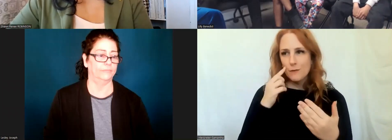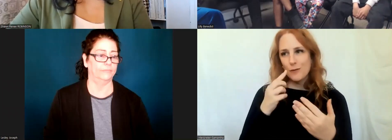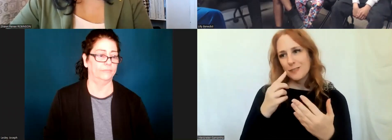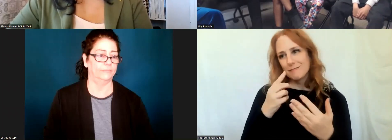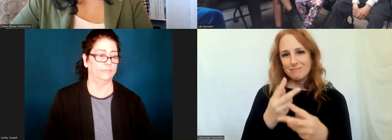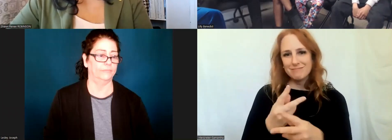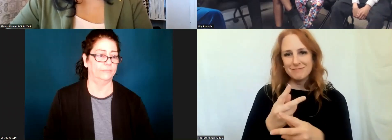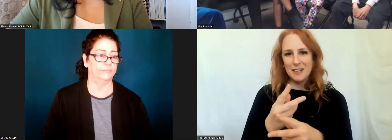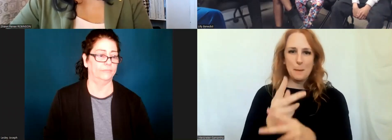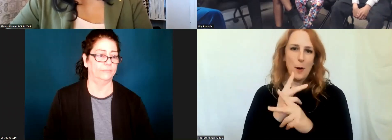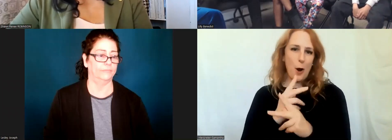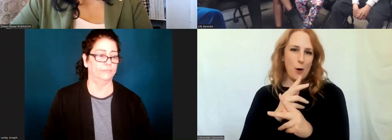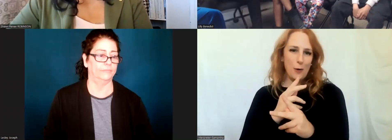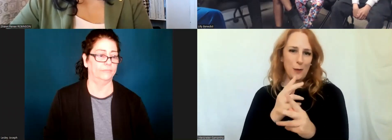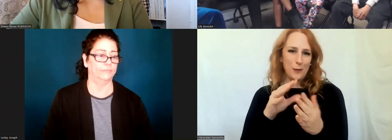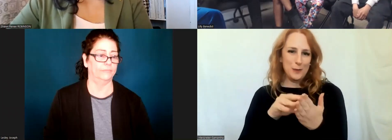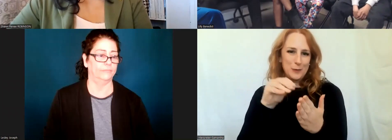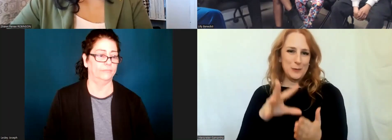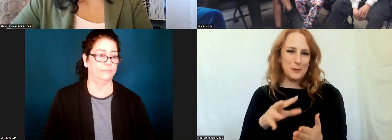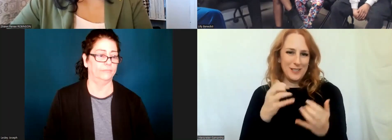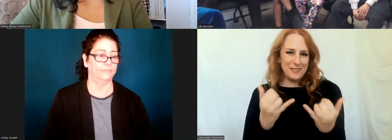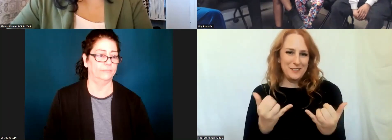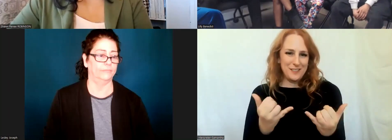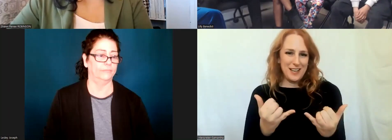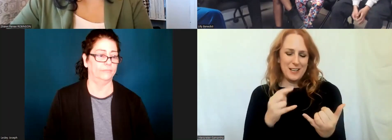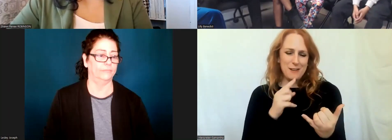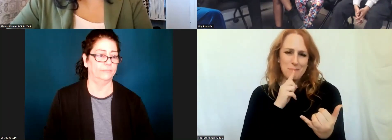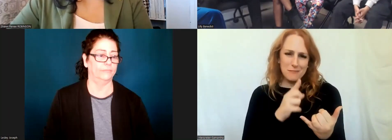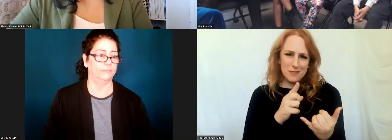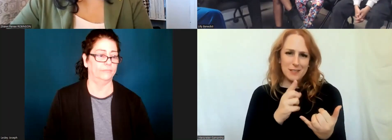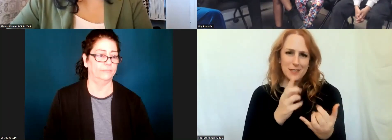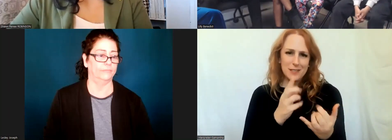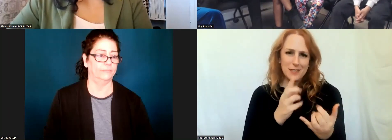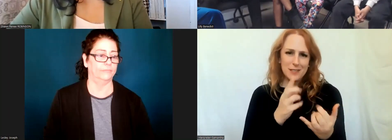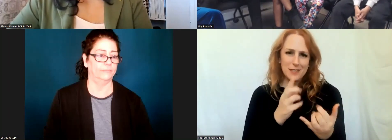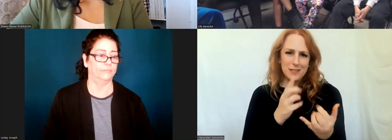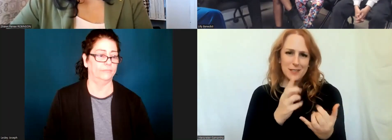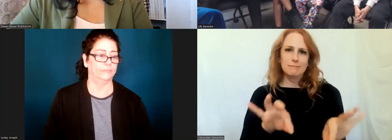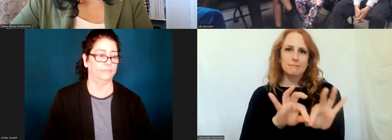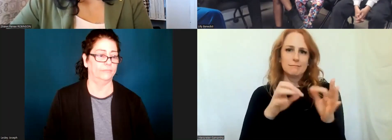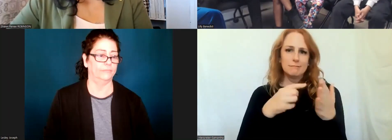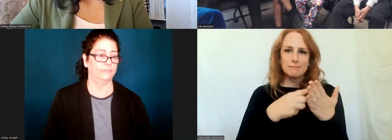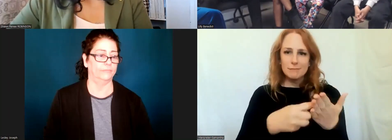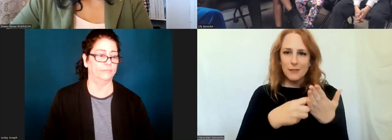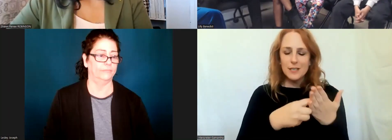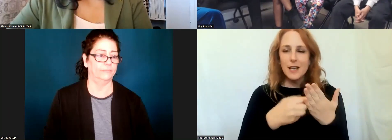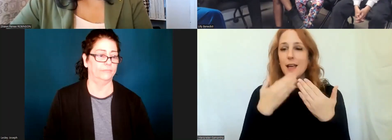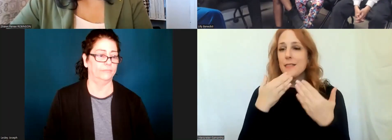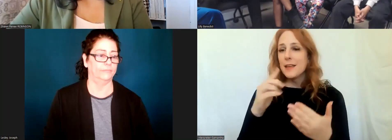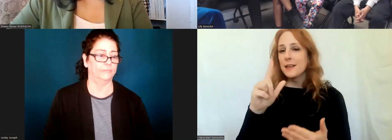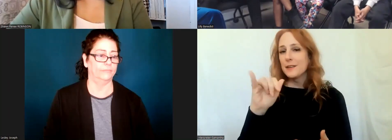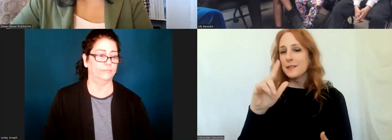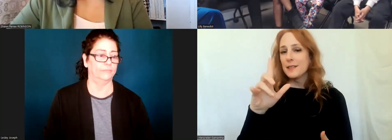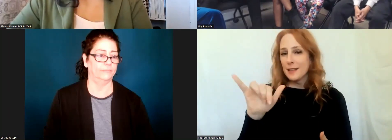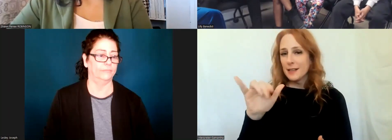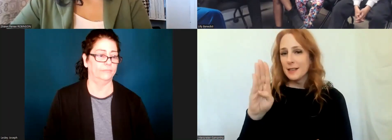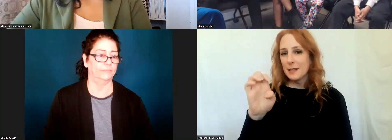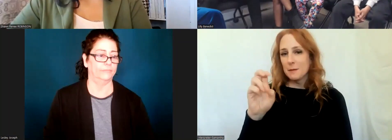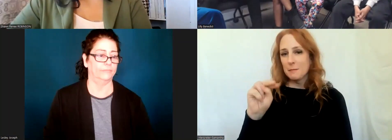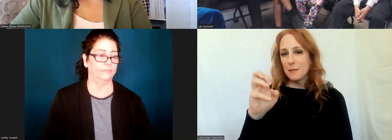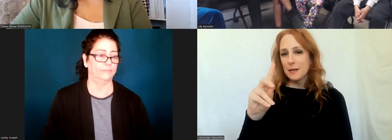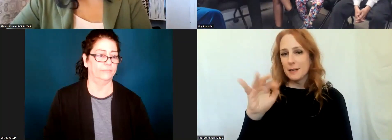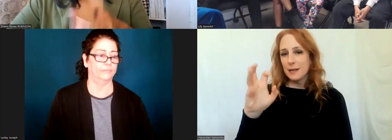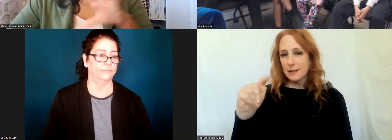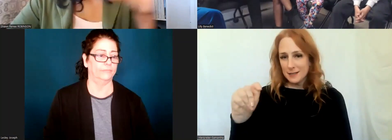today, for this real meaningful conversation. A special thank you to Lily Benedict for helping me create